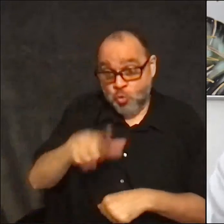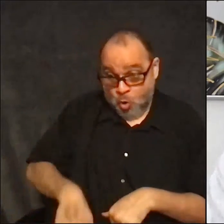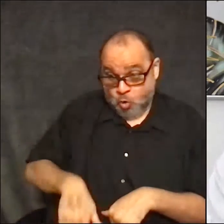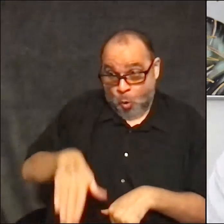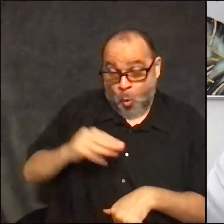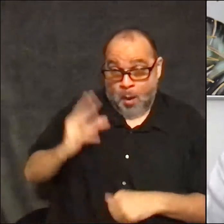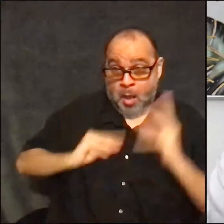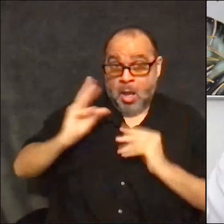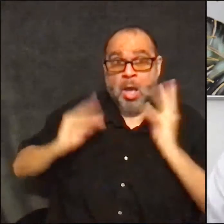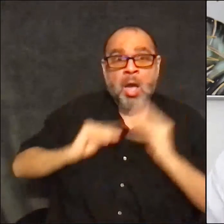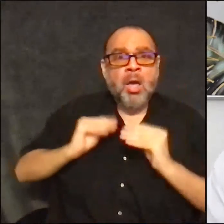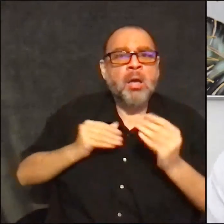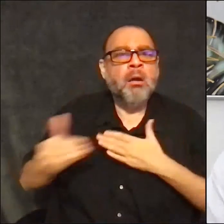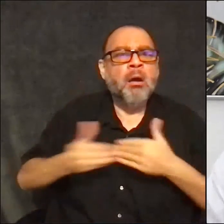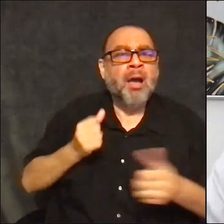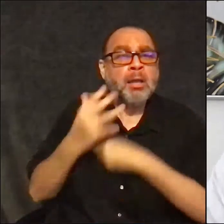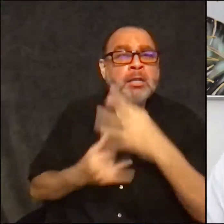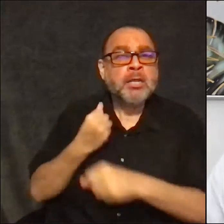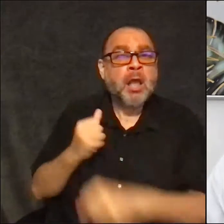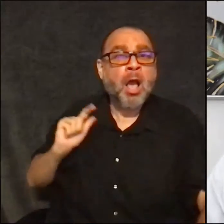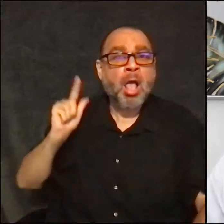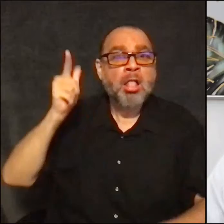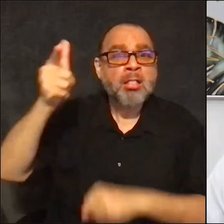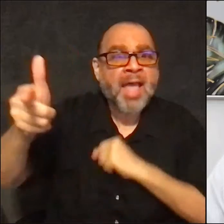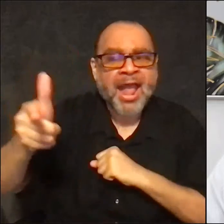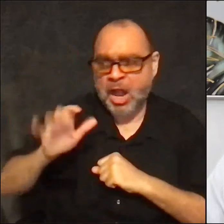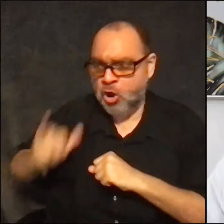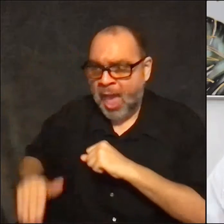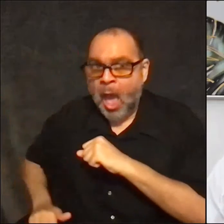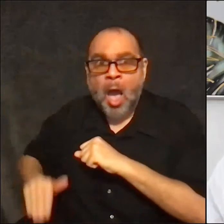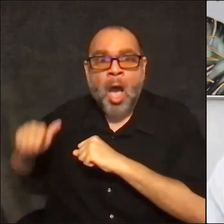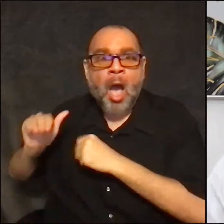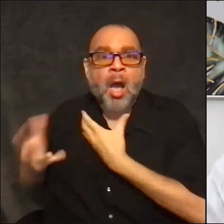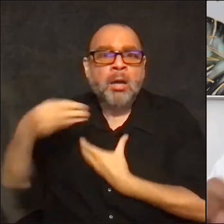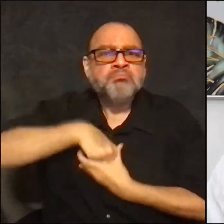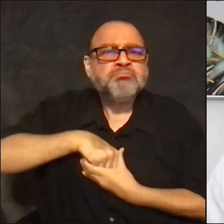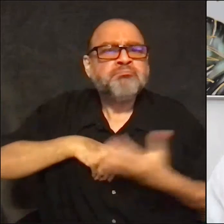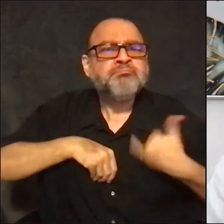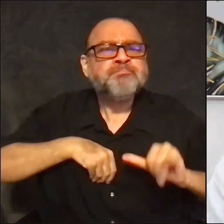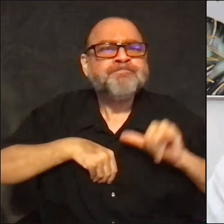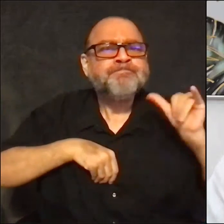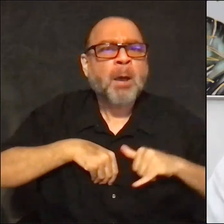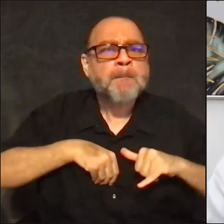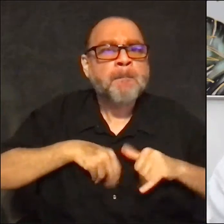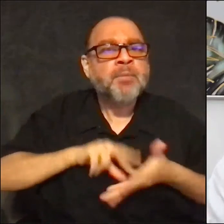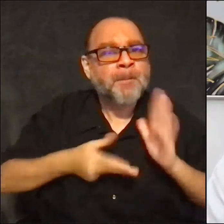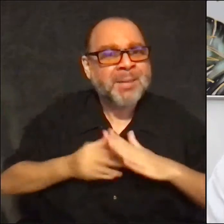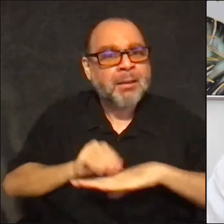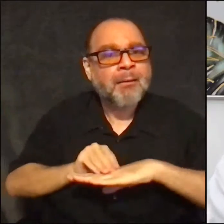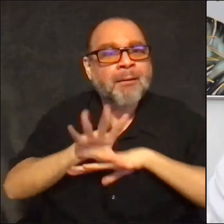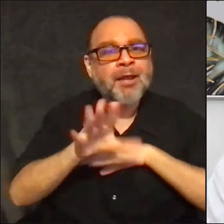level of performance and success today. But ultimately, and we're going to close here, it comes down